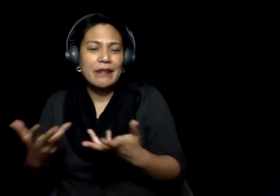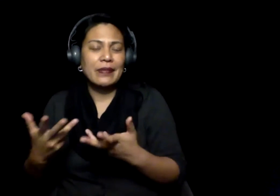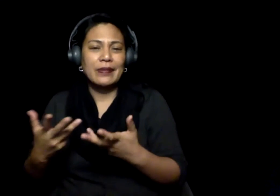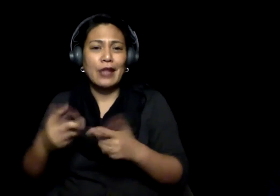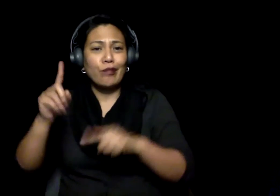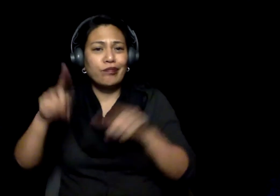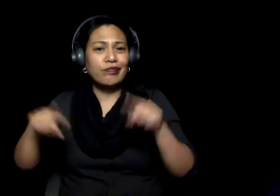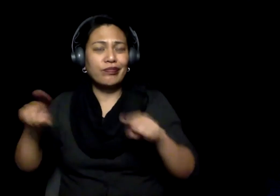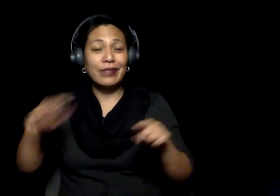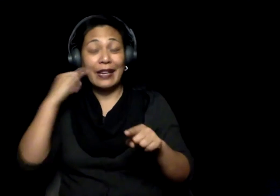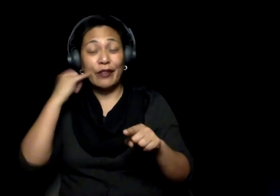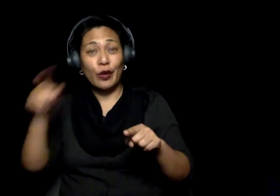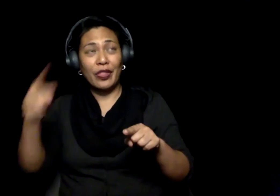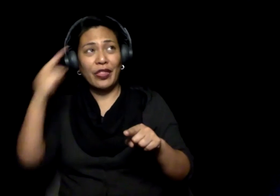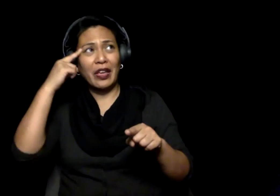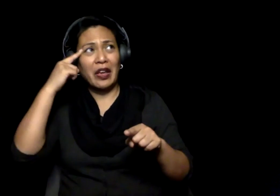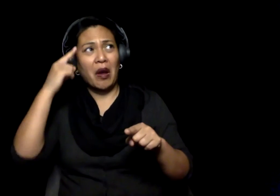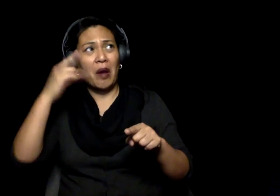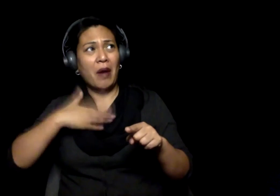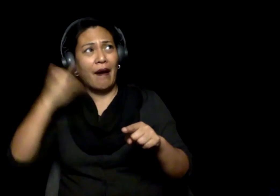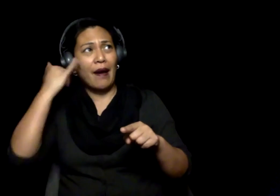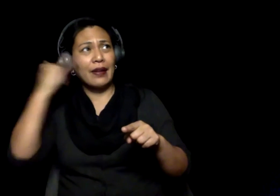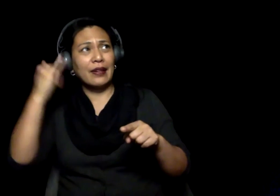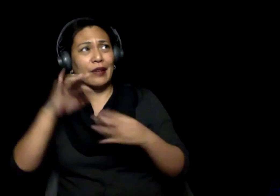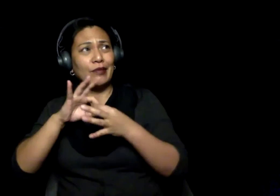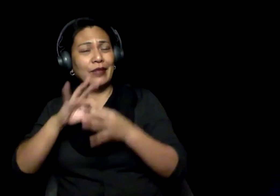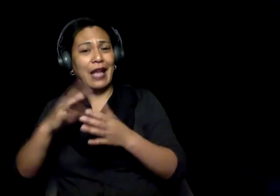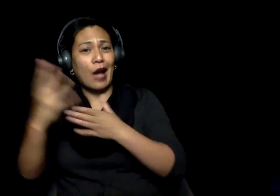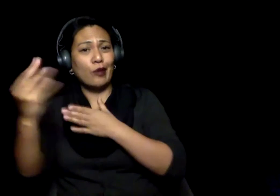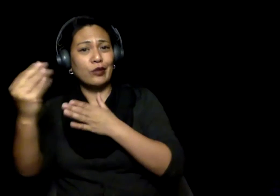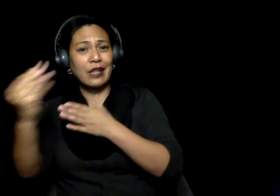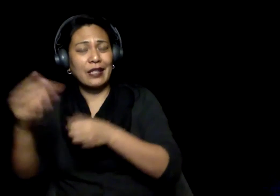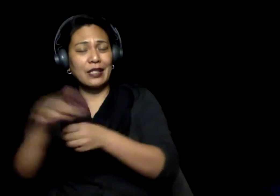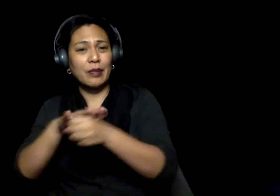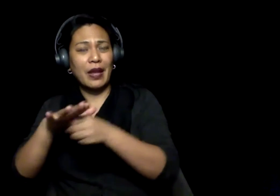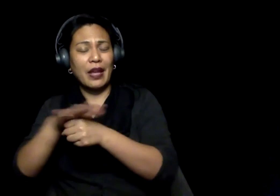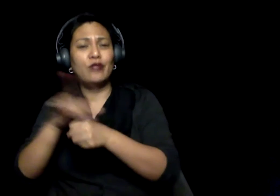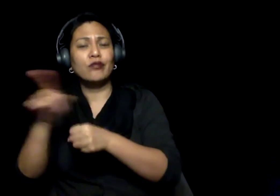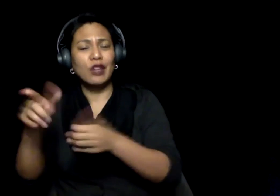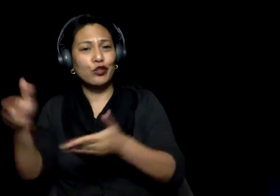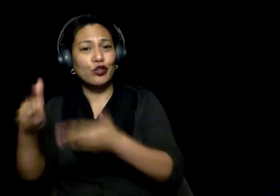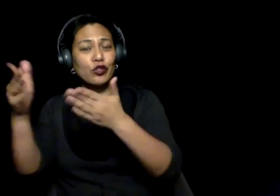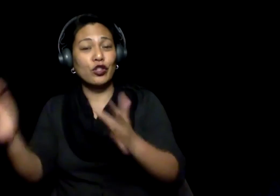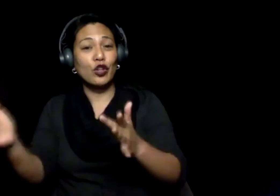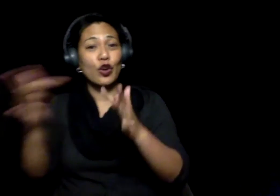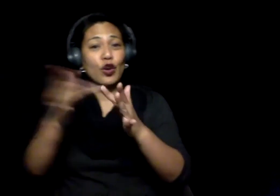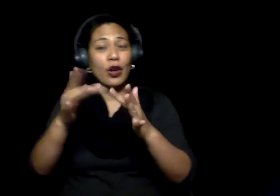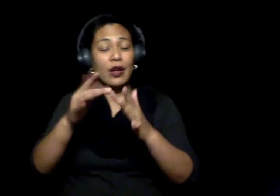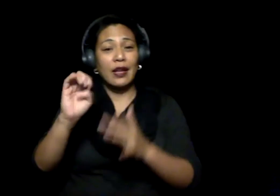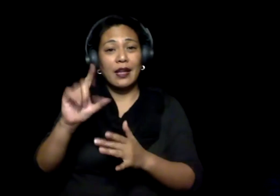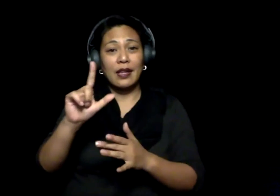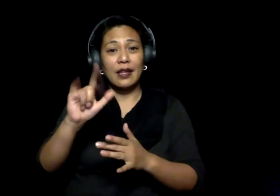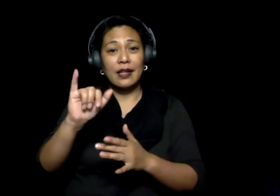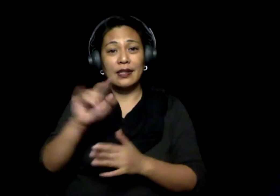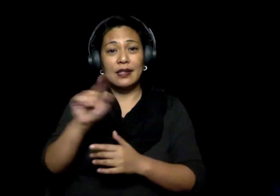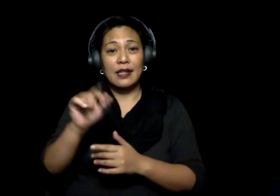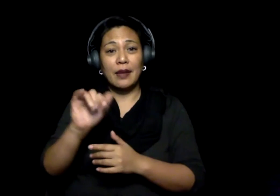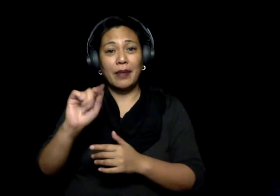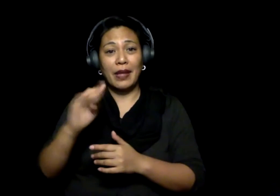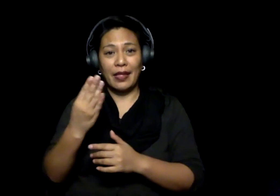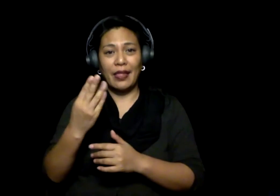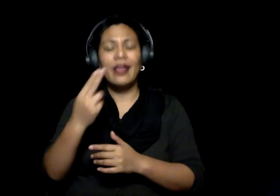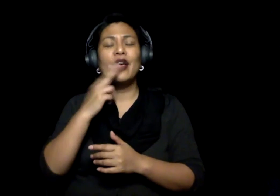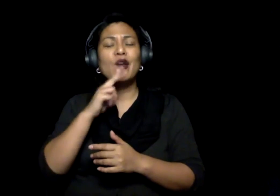about that kind of activity, just reach out to Elizabeth and she'll let you know, put you in touch with that branch head,